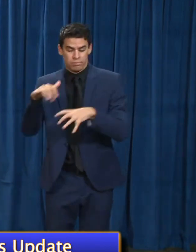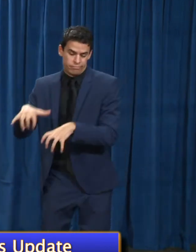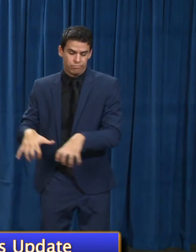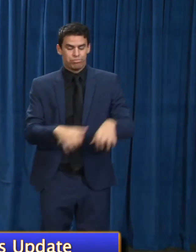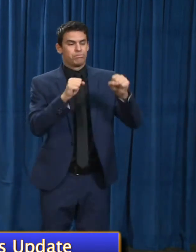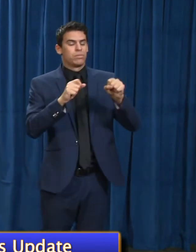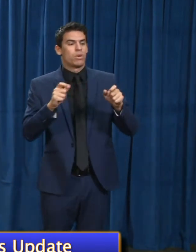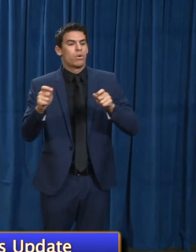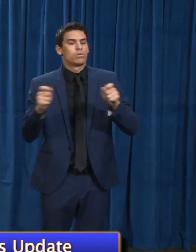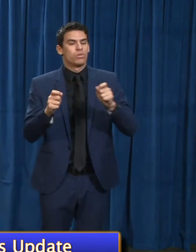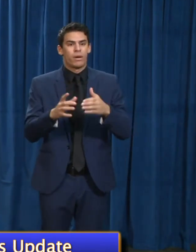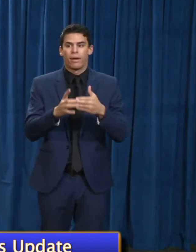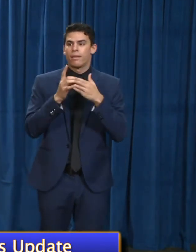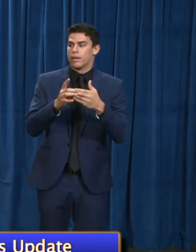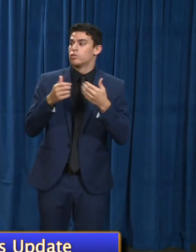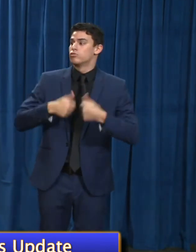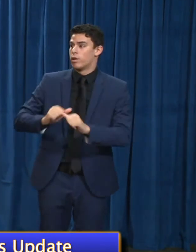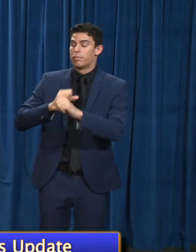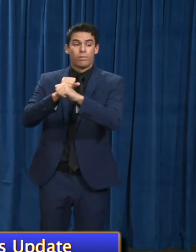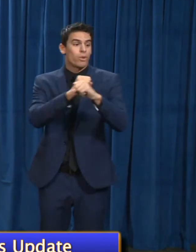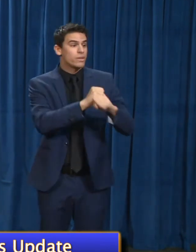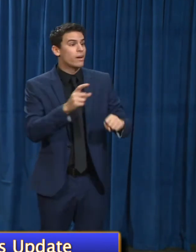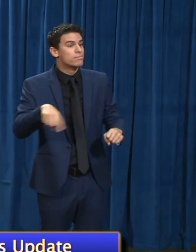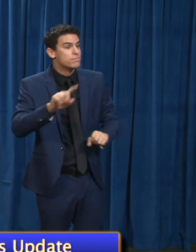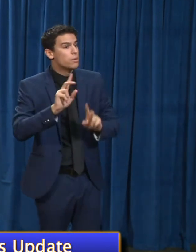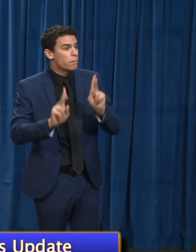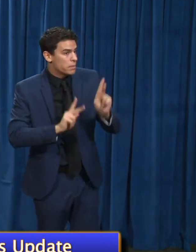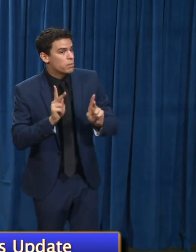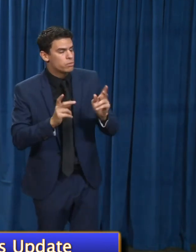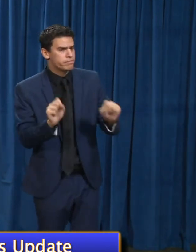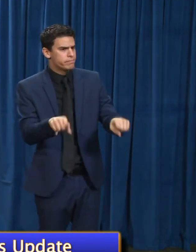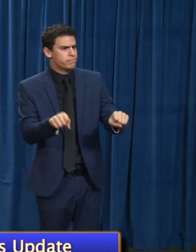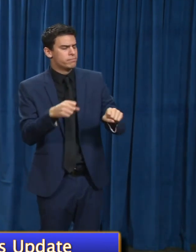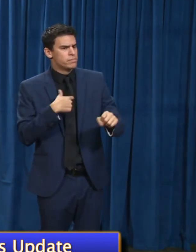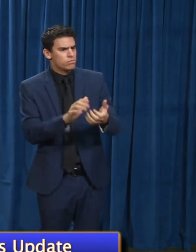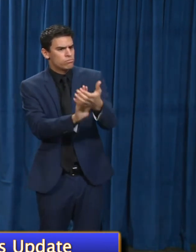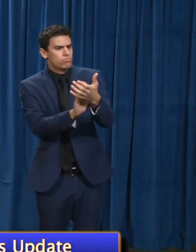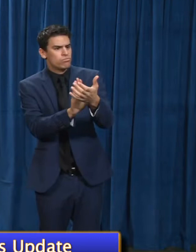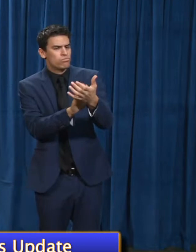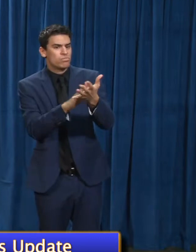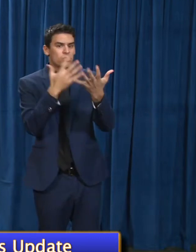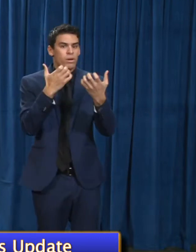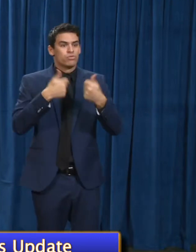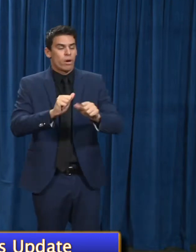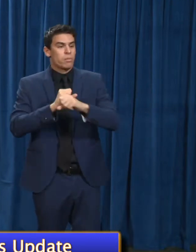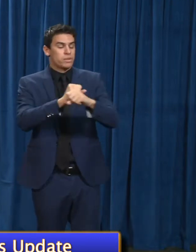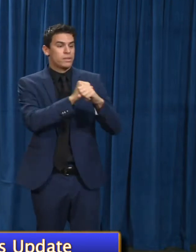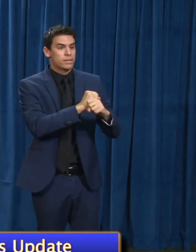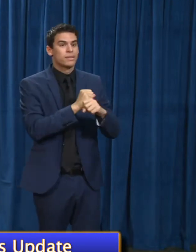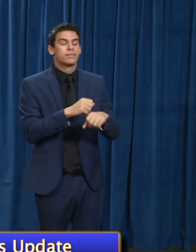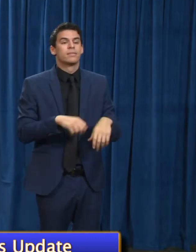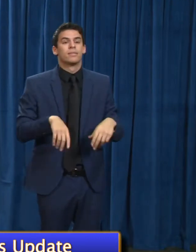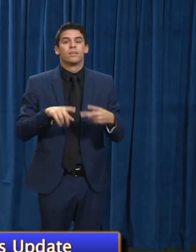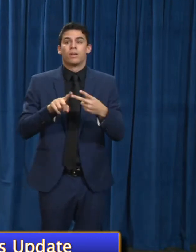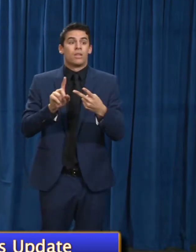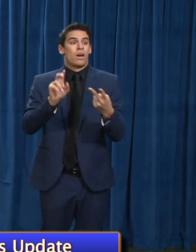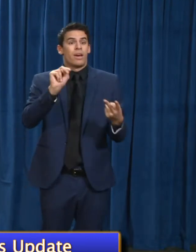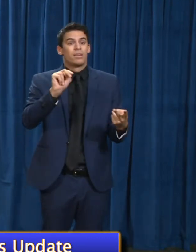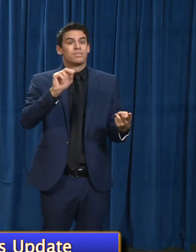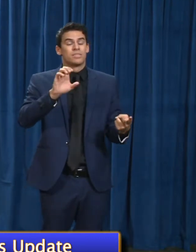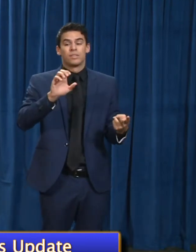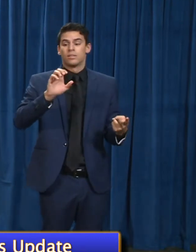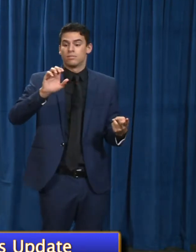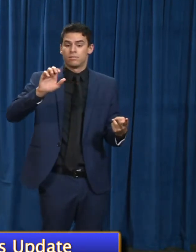and leading to try to protect their patrons. I applaud the NCAA